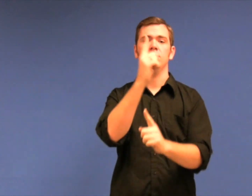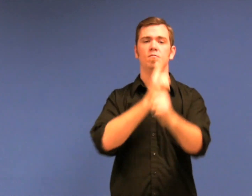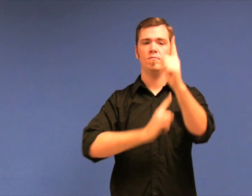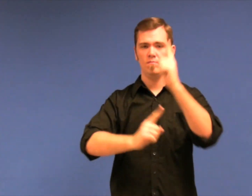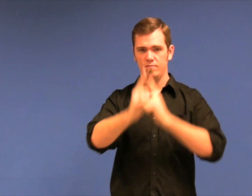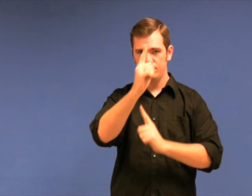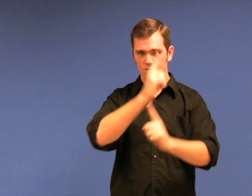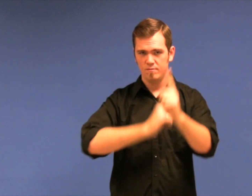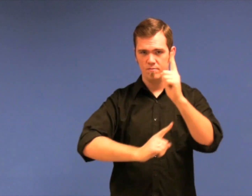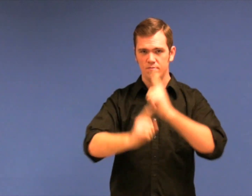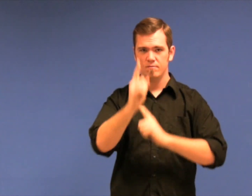Sign